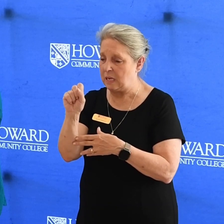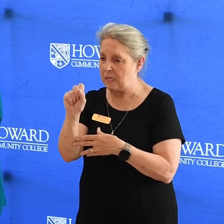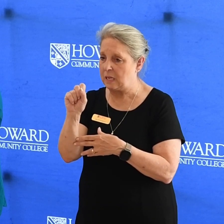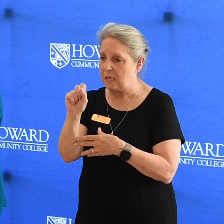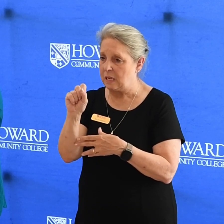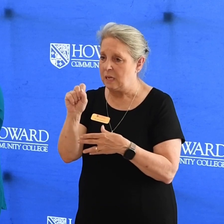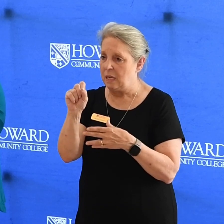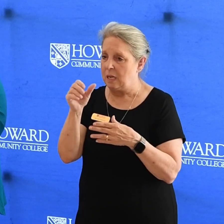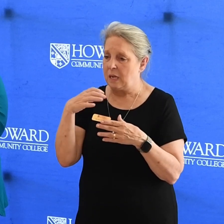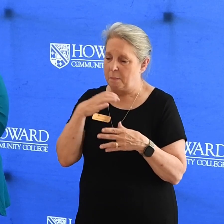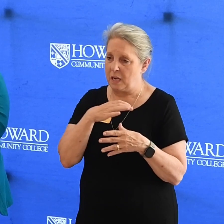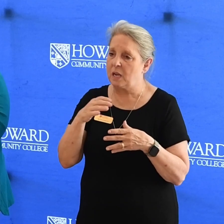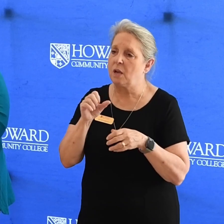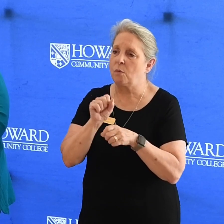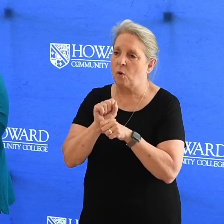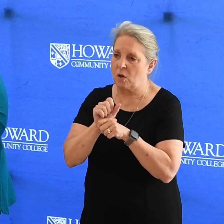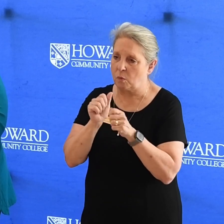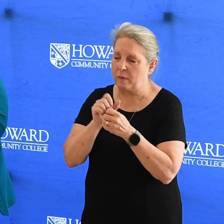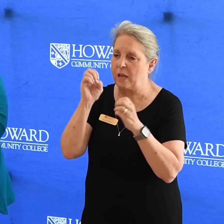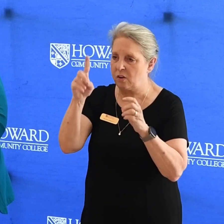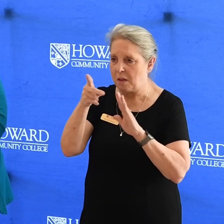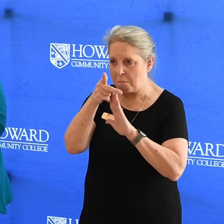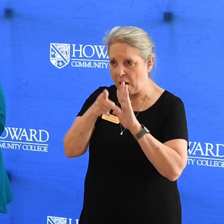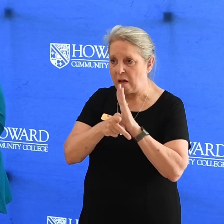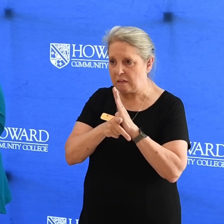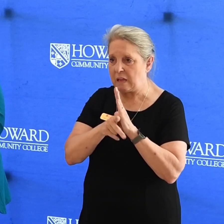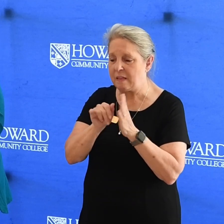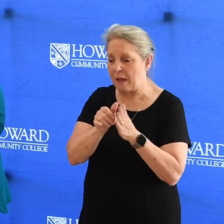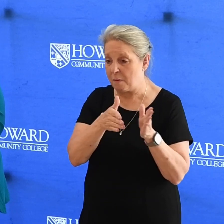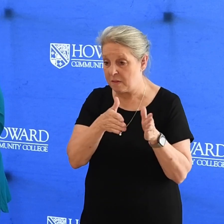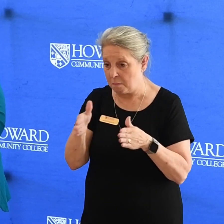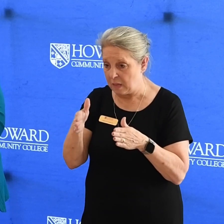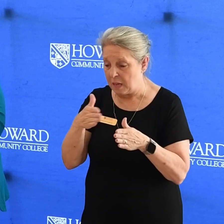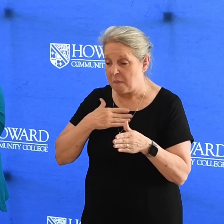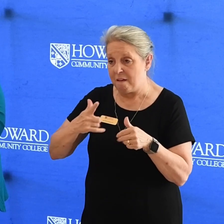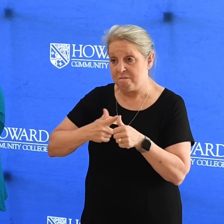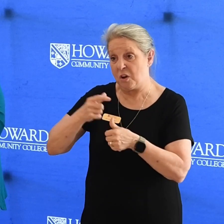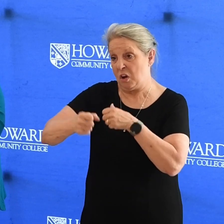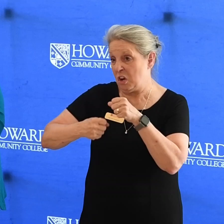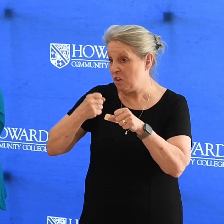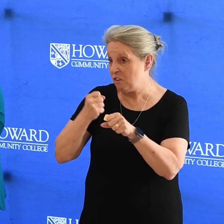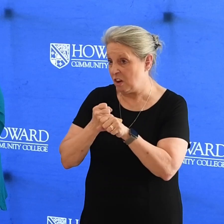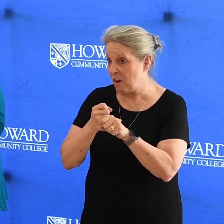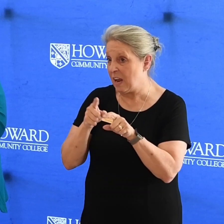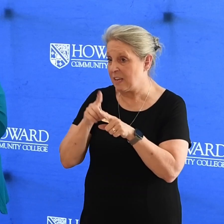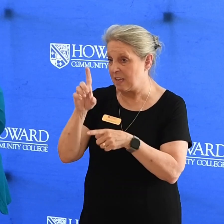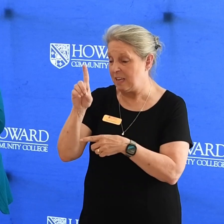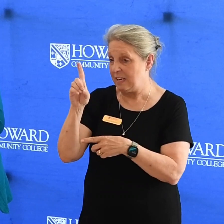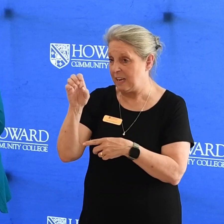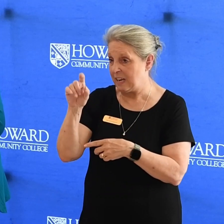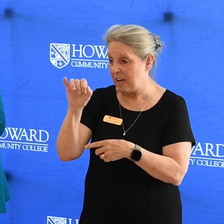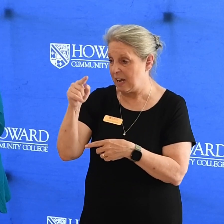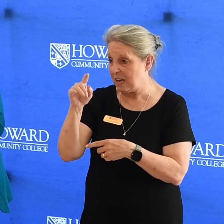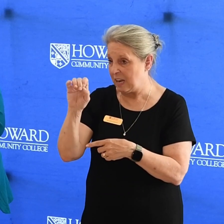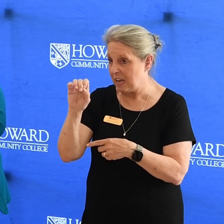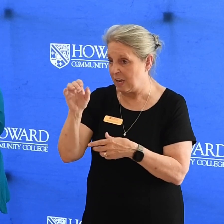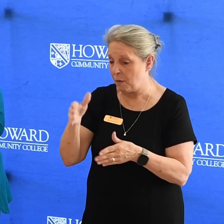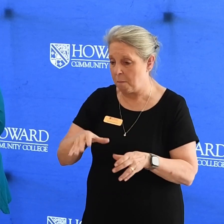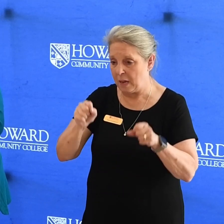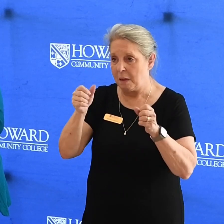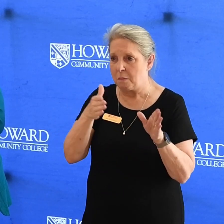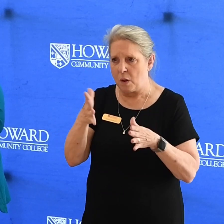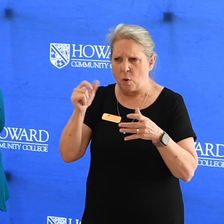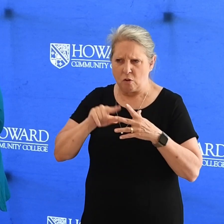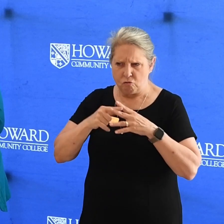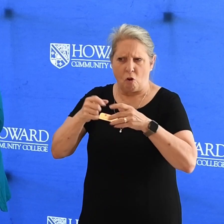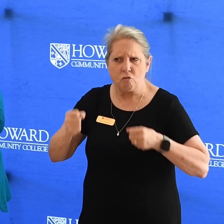education policy. So we dealt with the blueprint. It was my first year as a delegate that we took up the blueprint. We like to start